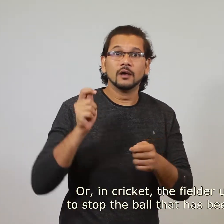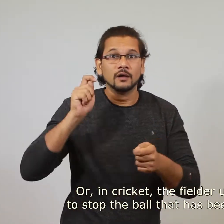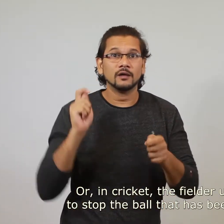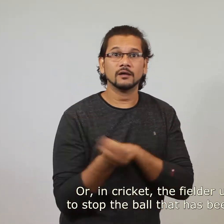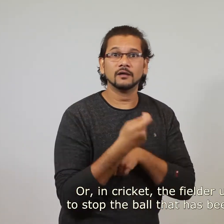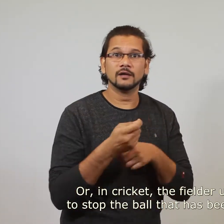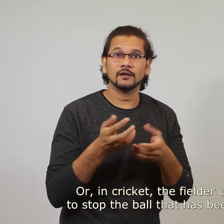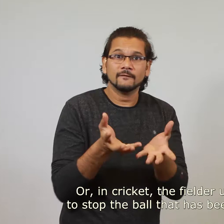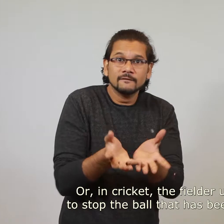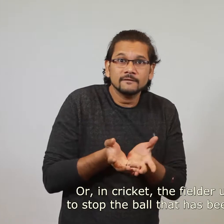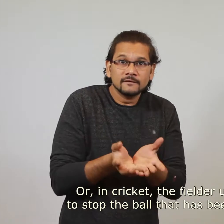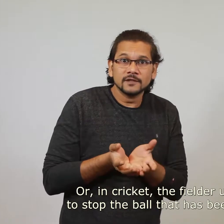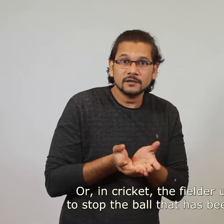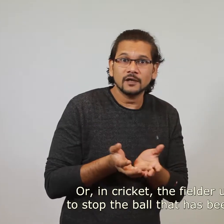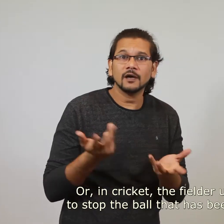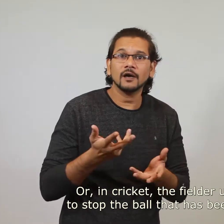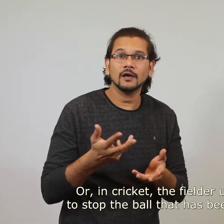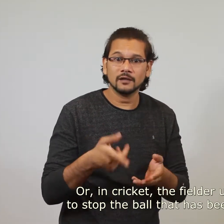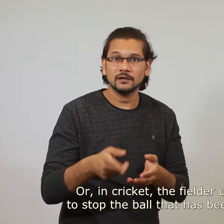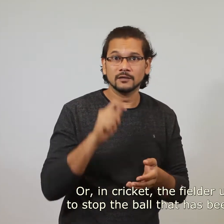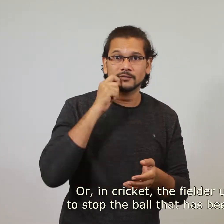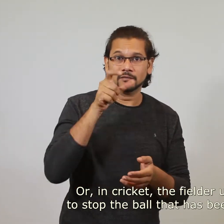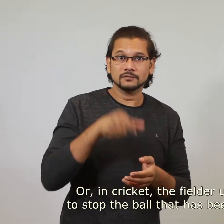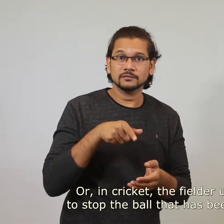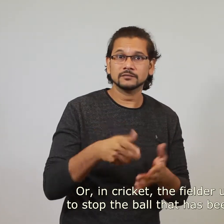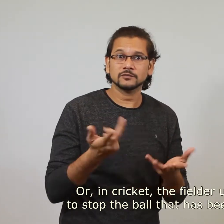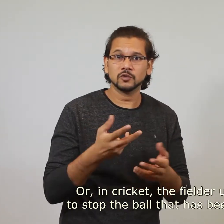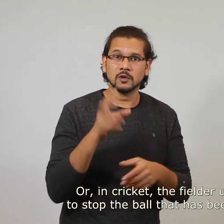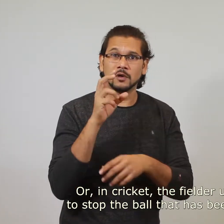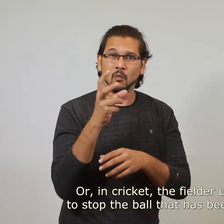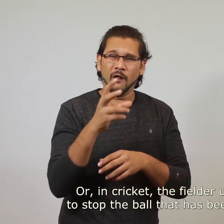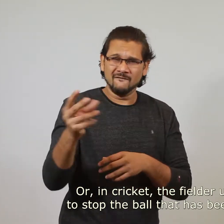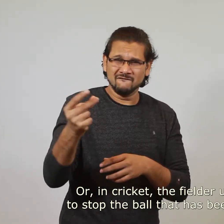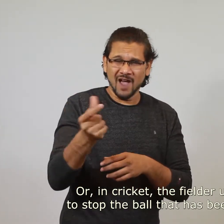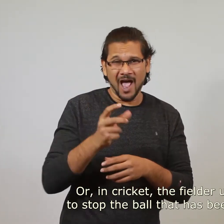Or in cricket, the fielder uses force to stop the ball that has been hit hard.